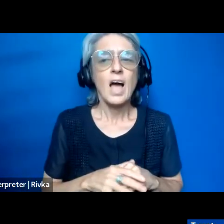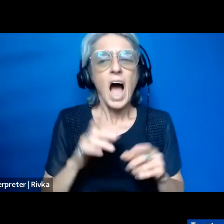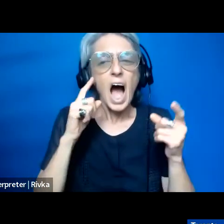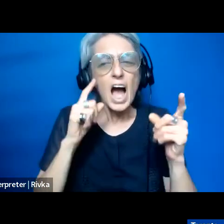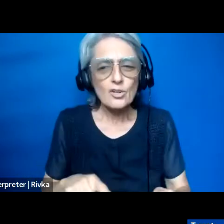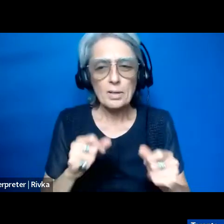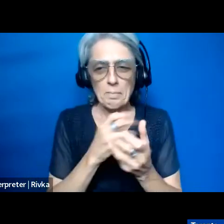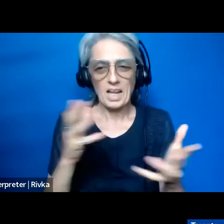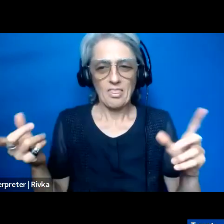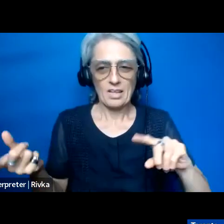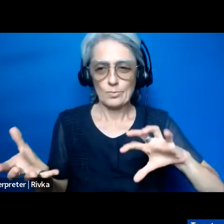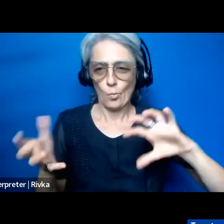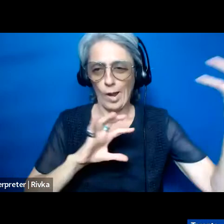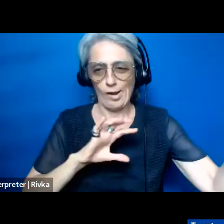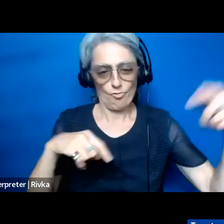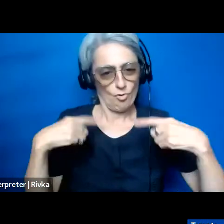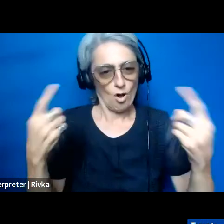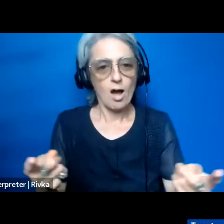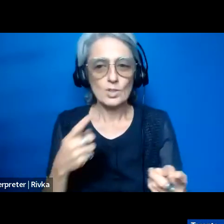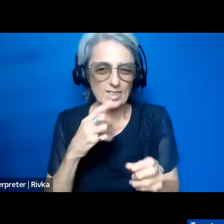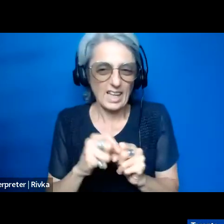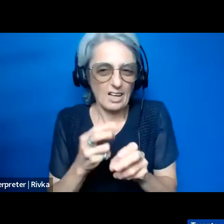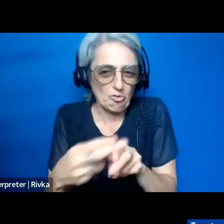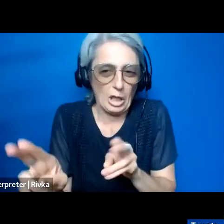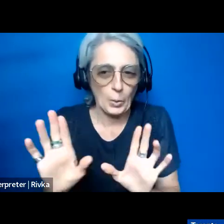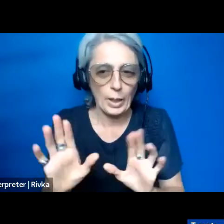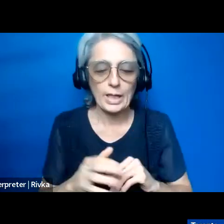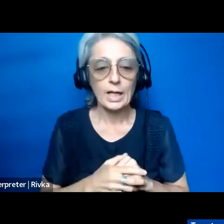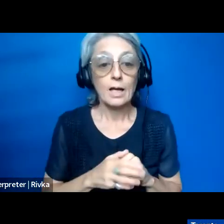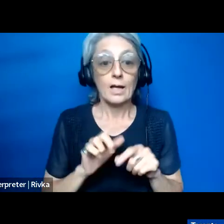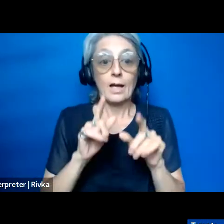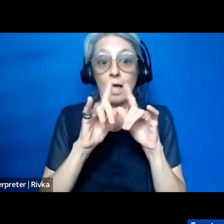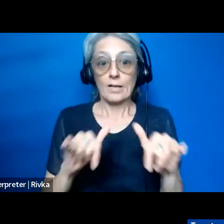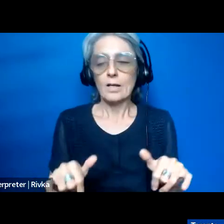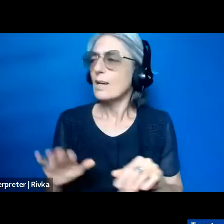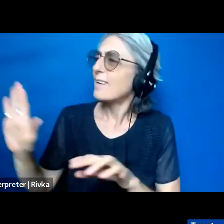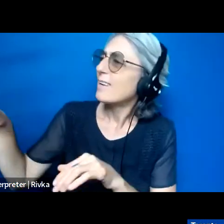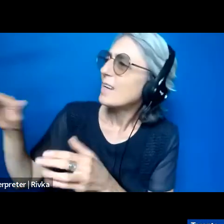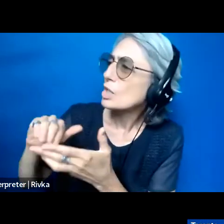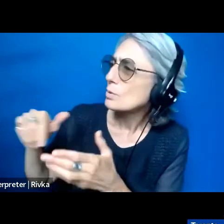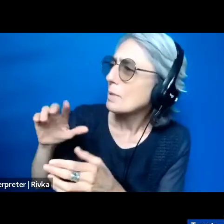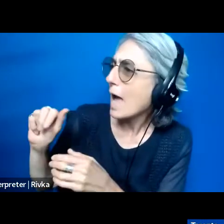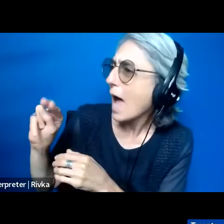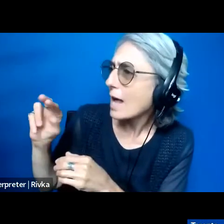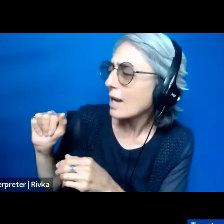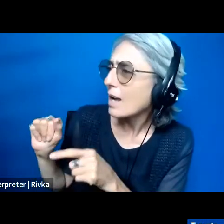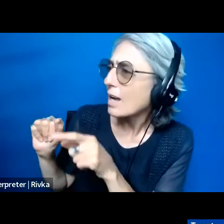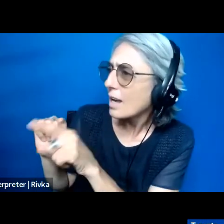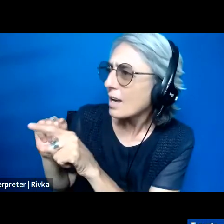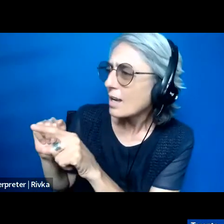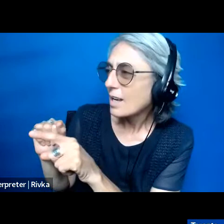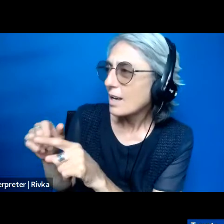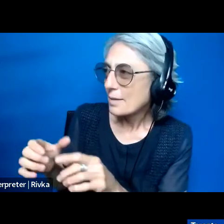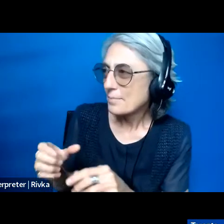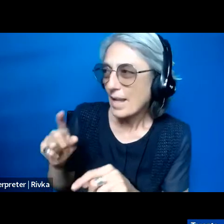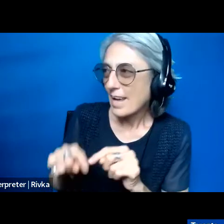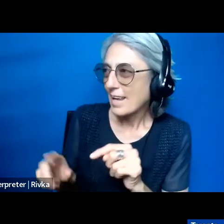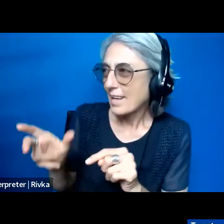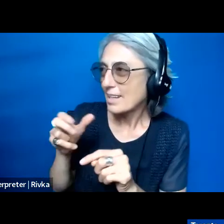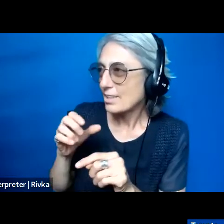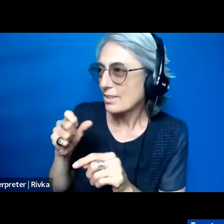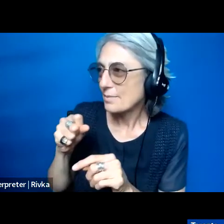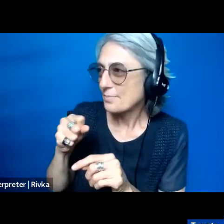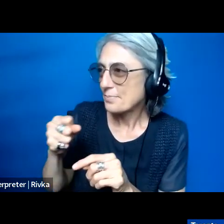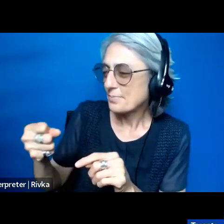to say it very quickly. At the same time... Excuse me, Anna, can you hold the mic a little bit away? I'm